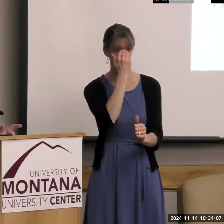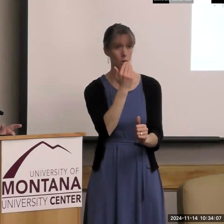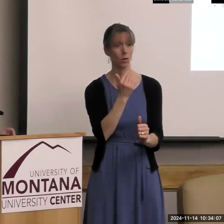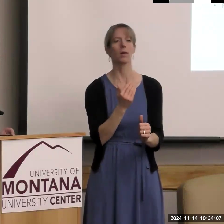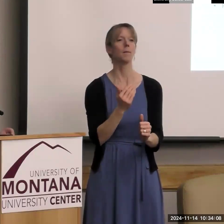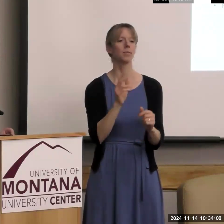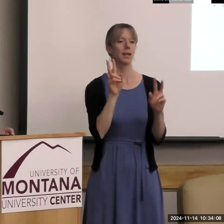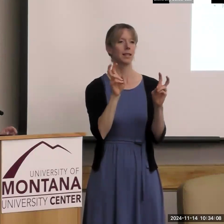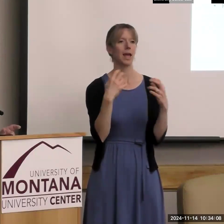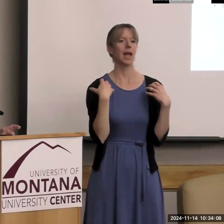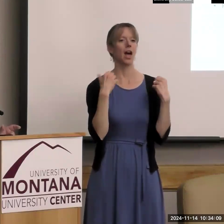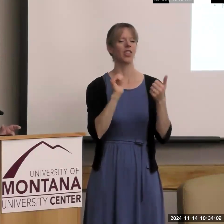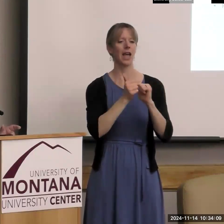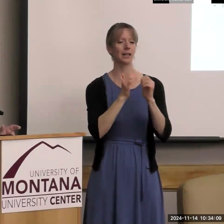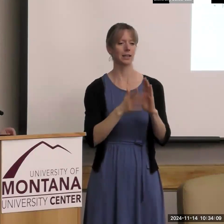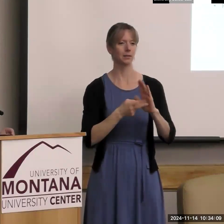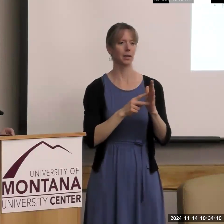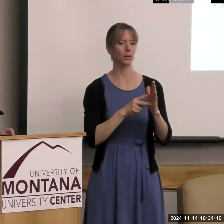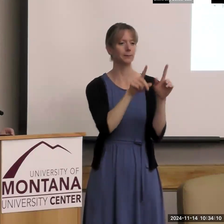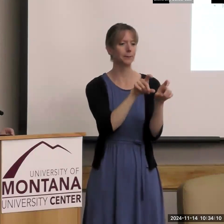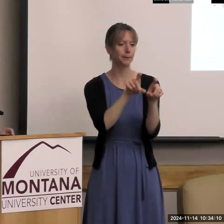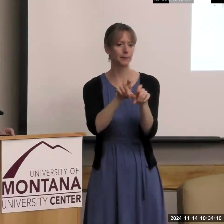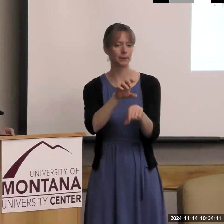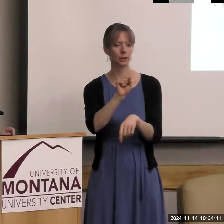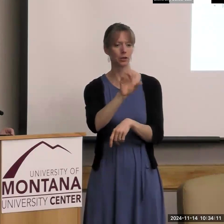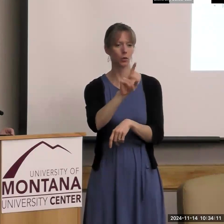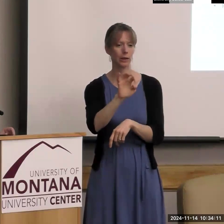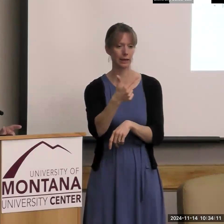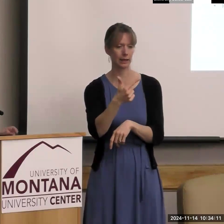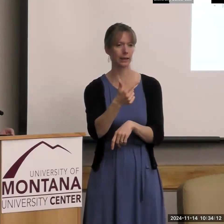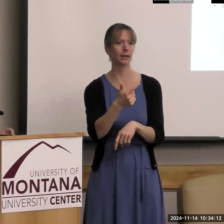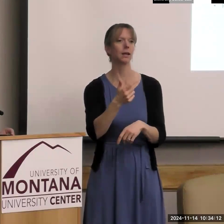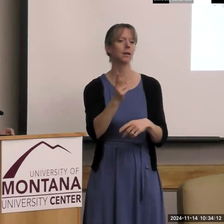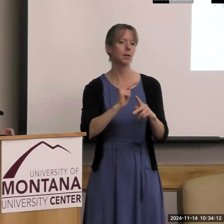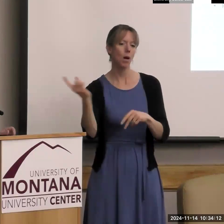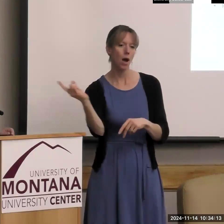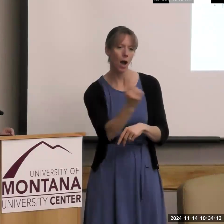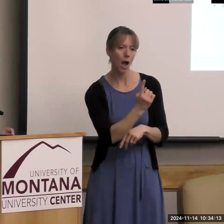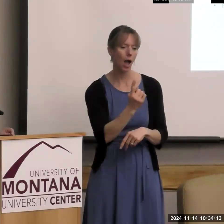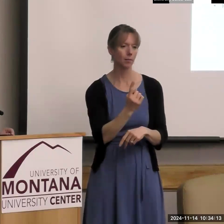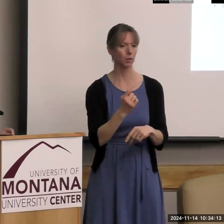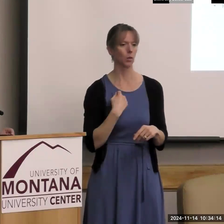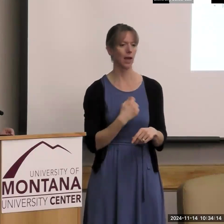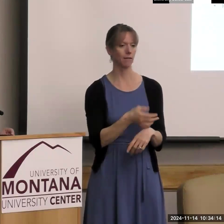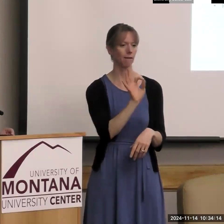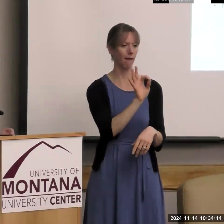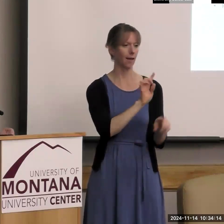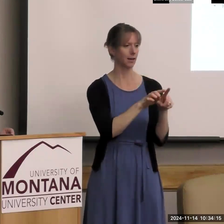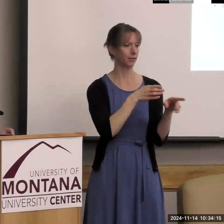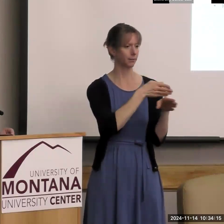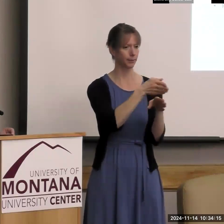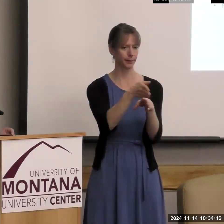Athletes program, and that's where we do the screenings at events where folks will come, and we have 9 different disciplines